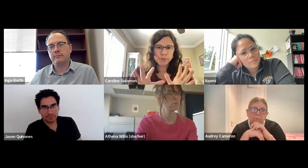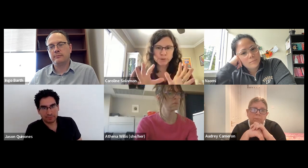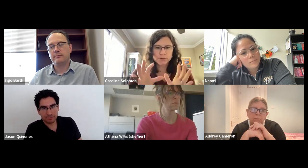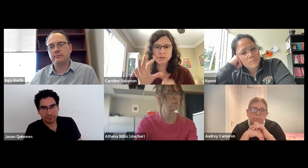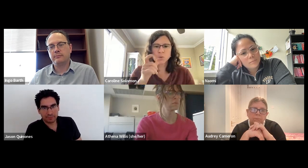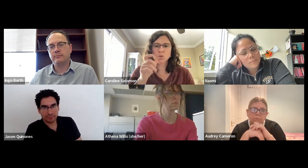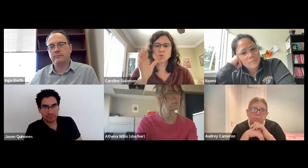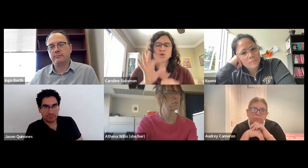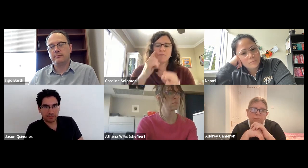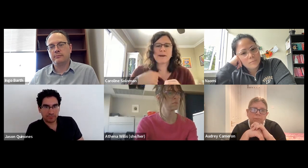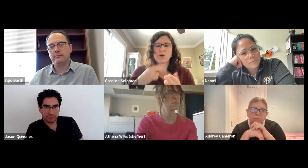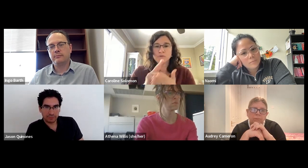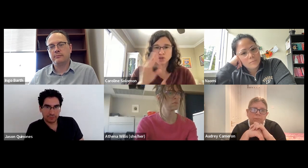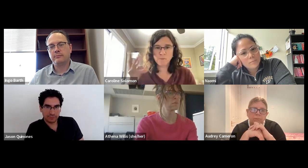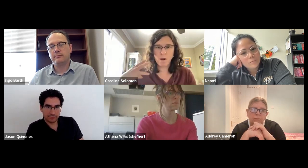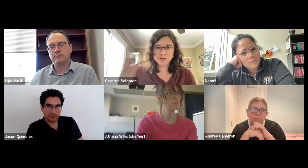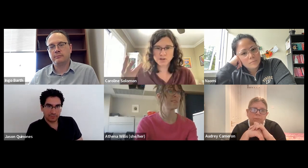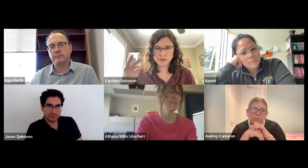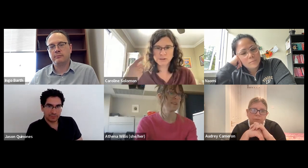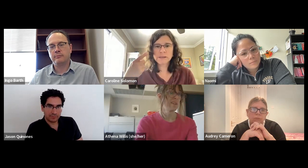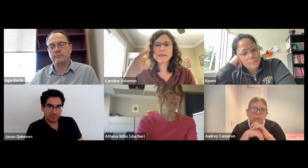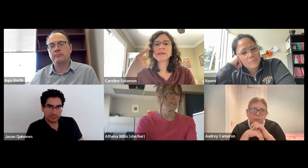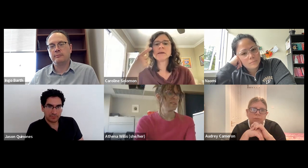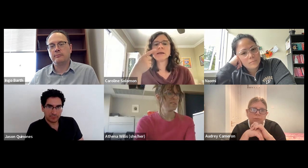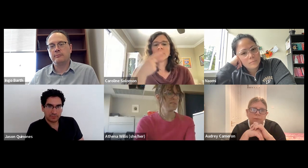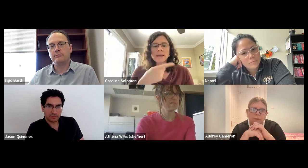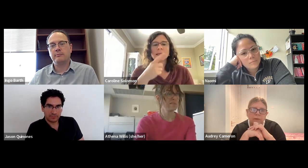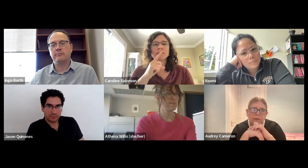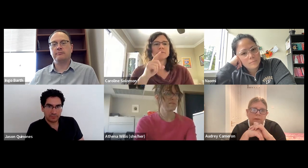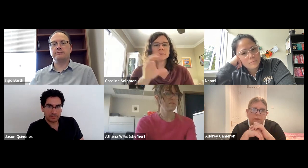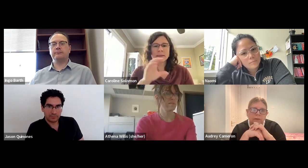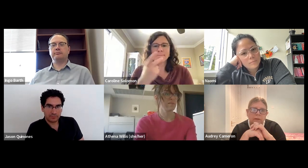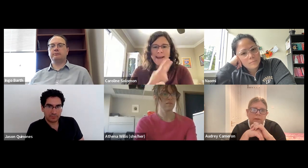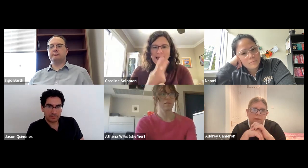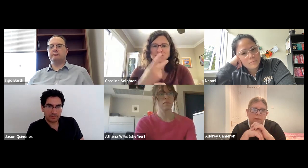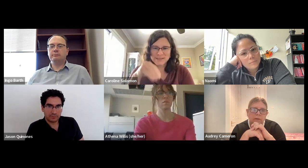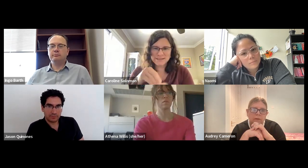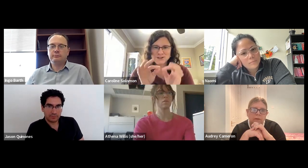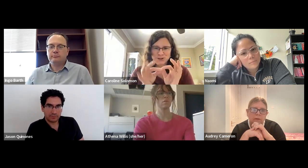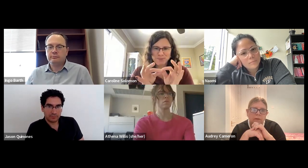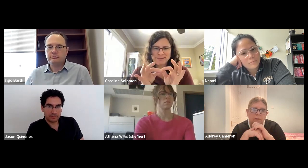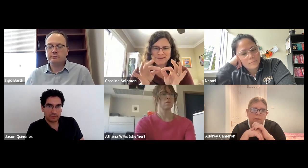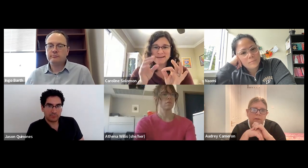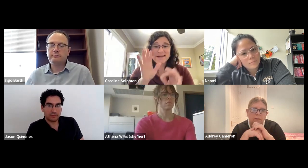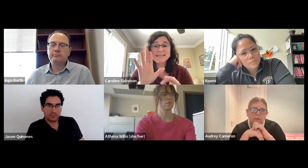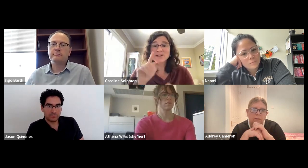It's interesting because I remember I was presenting and there was a interpreter who was interpreting for me in Washington, and